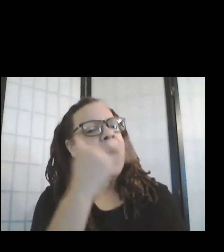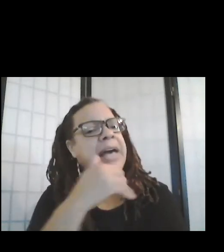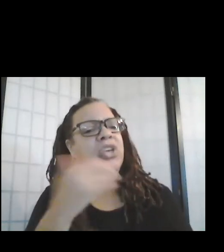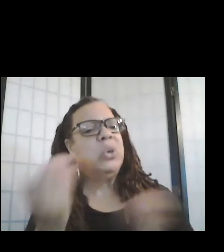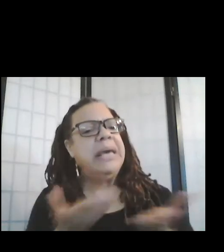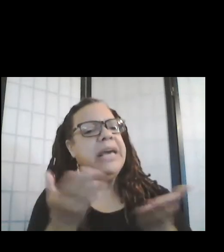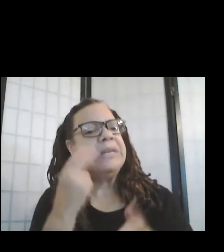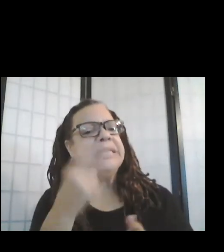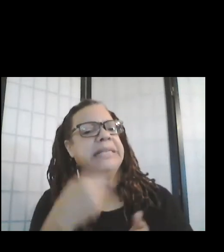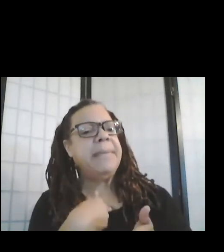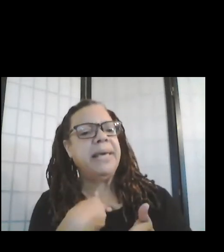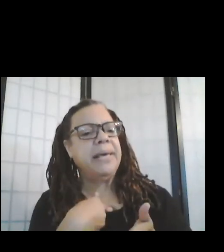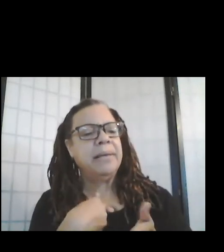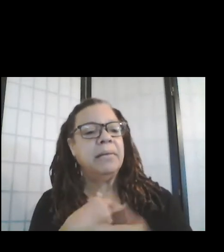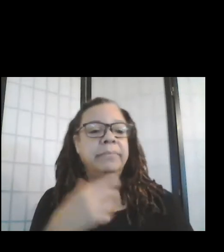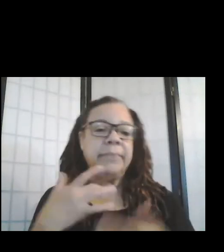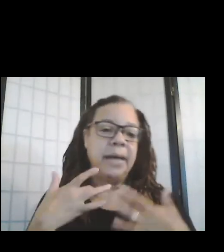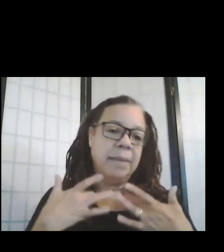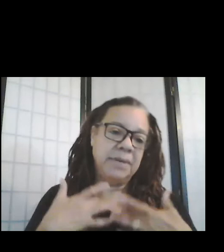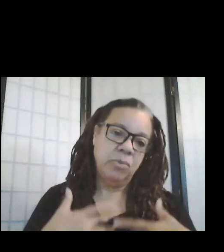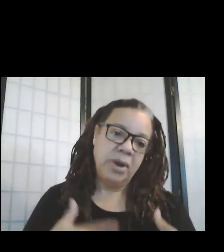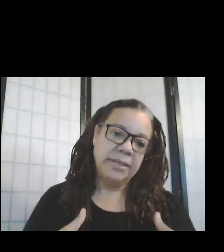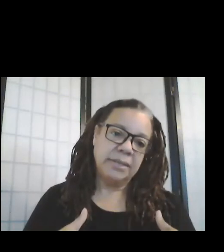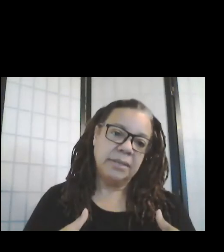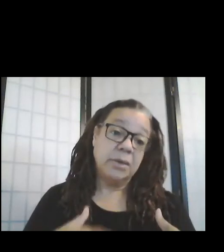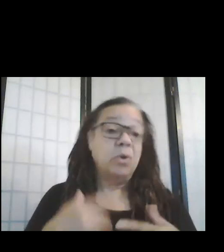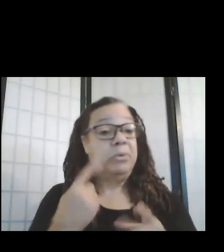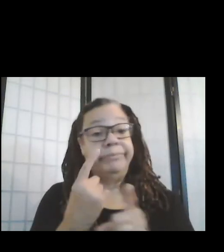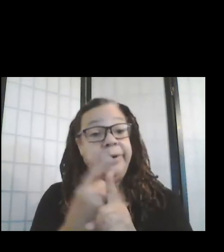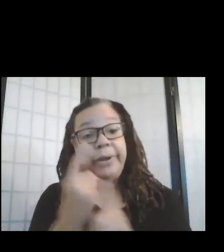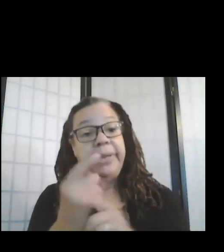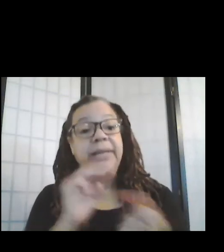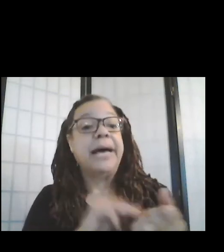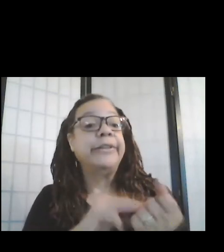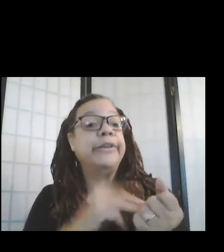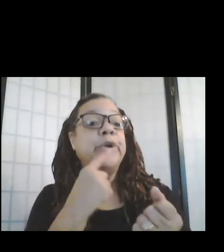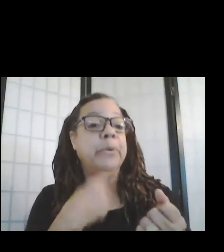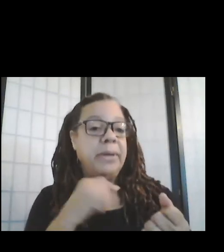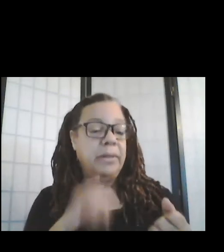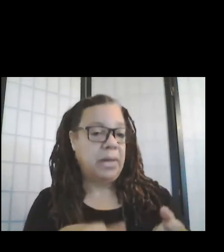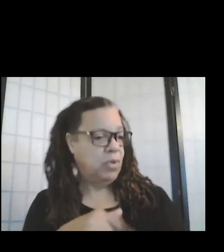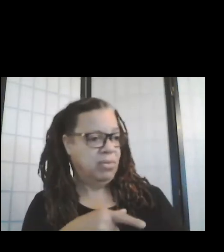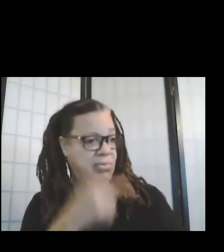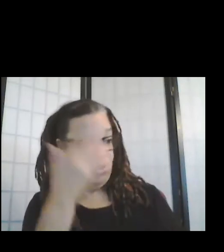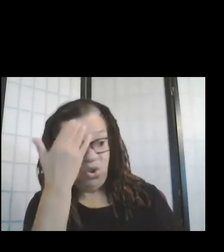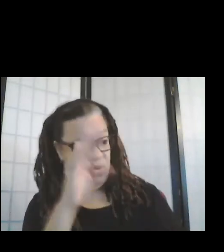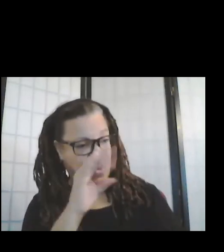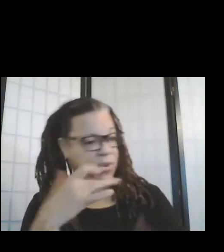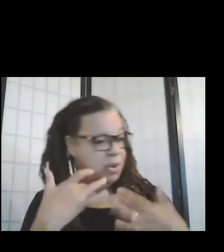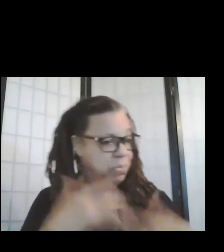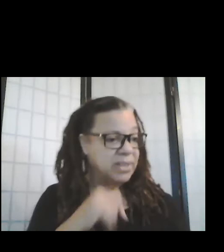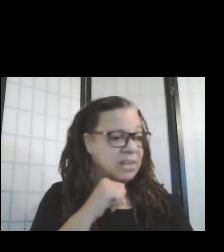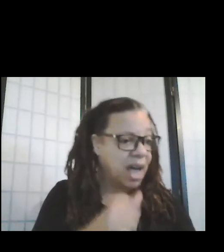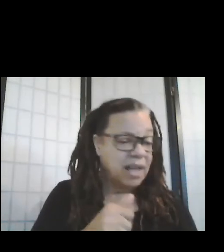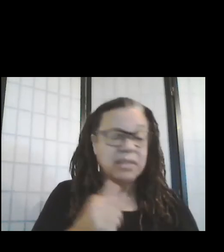briefly?" "I'm depressed, or so my regular doctor says." "You don't know if you are?" "I don't know if